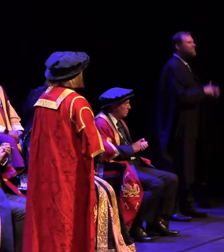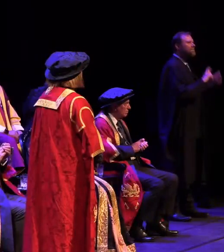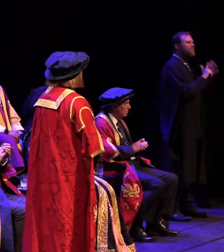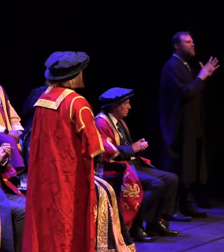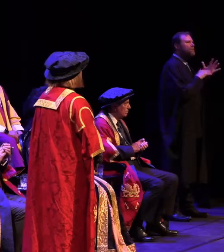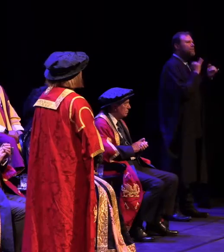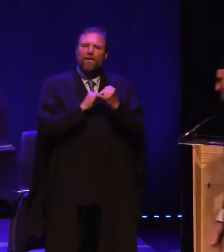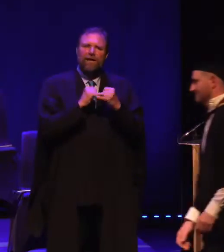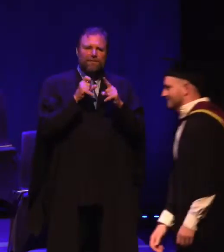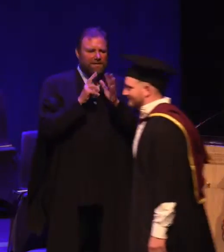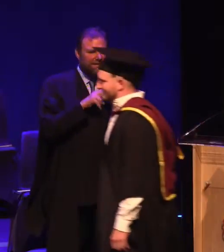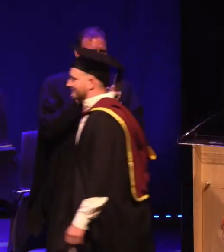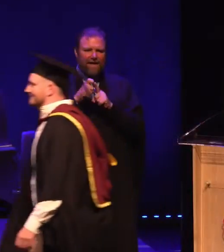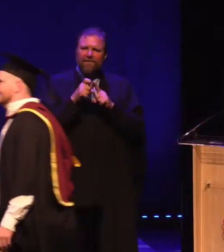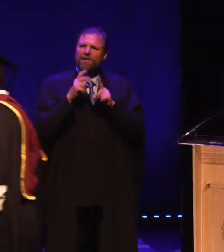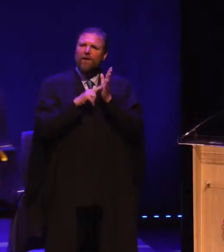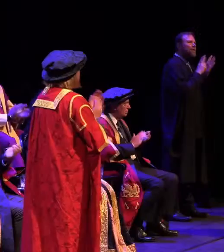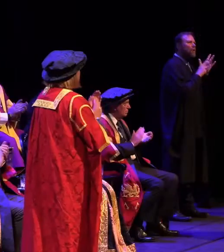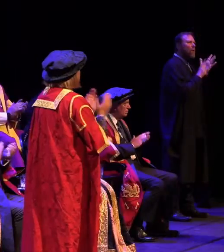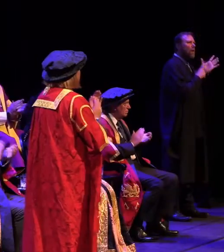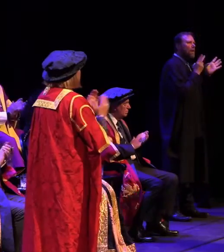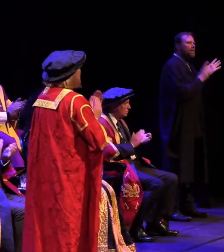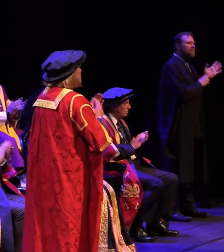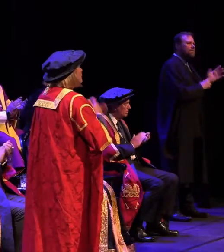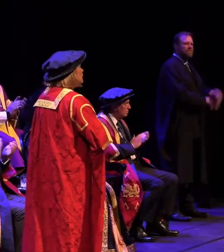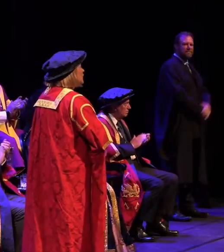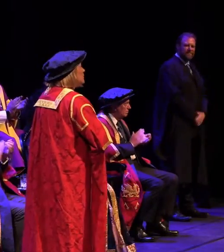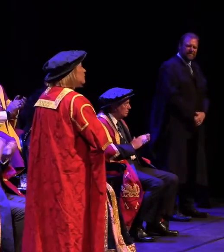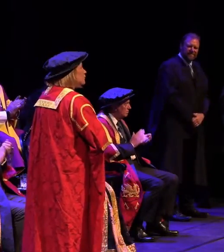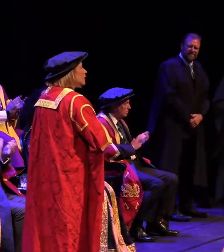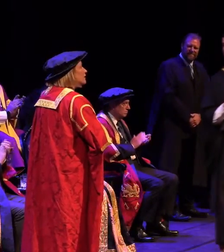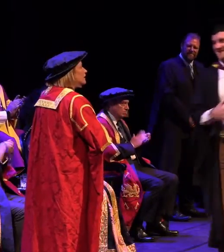James David Nolan.